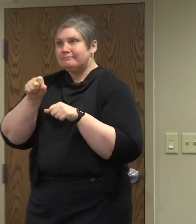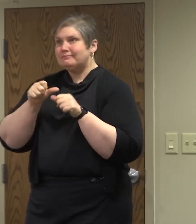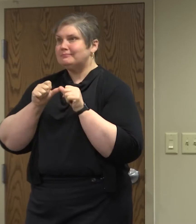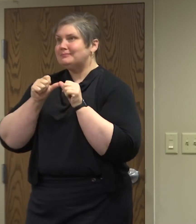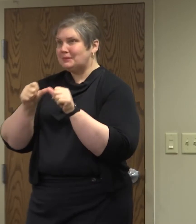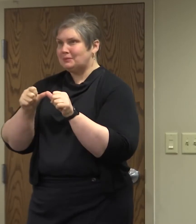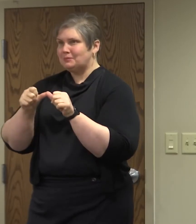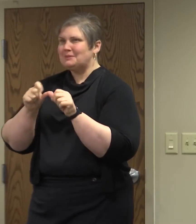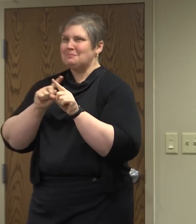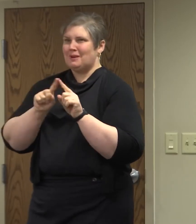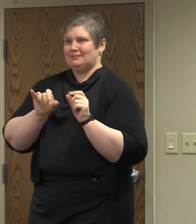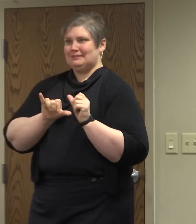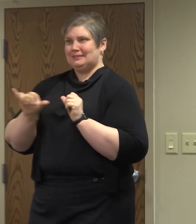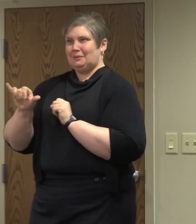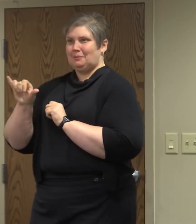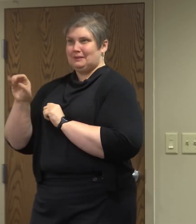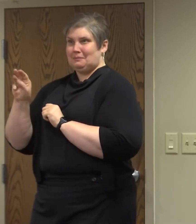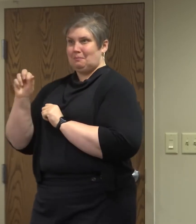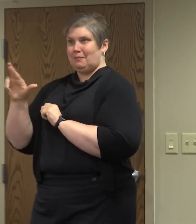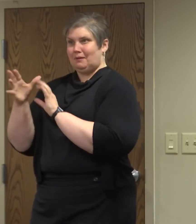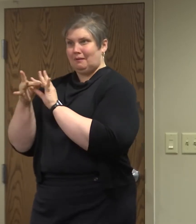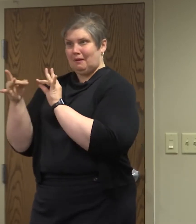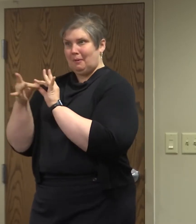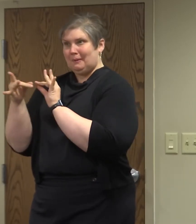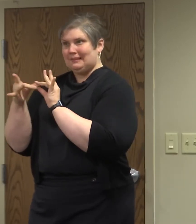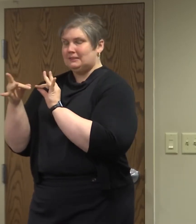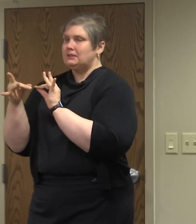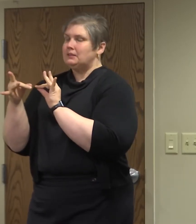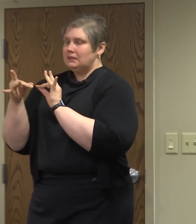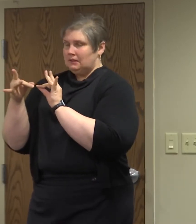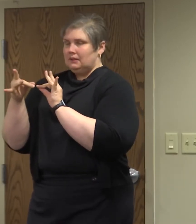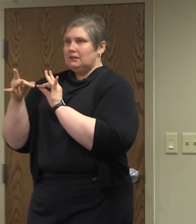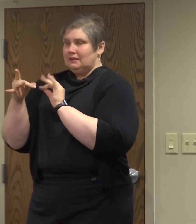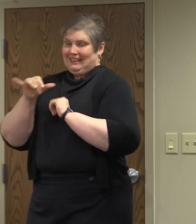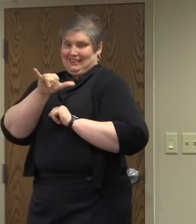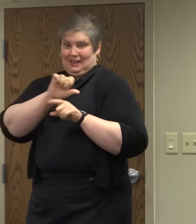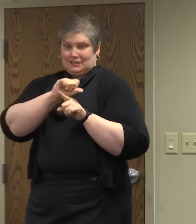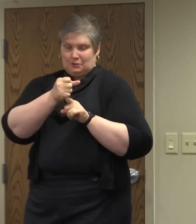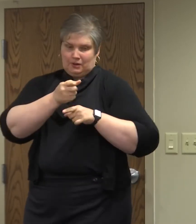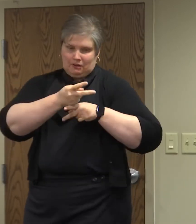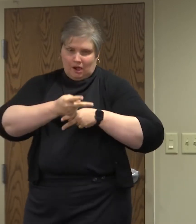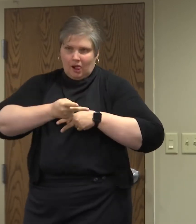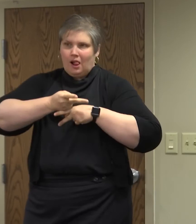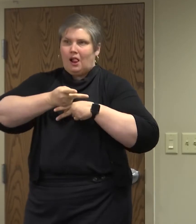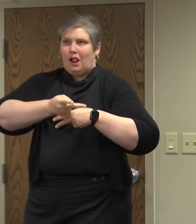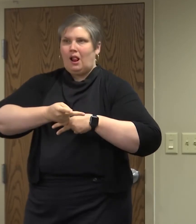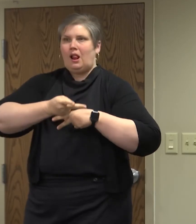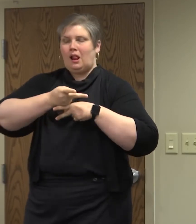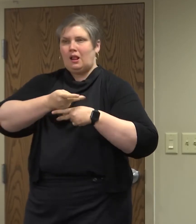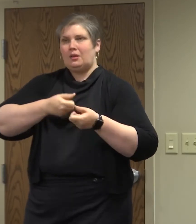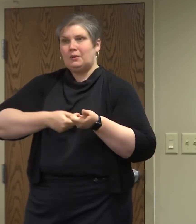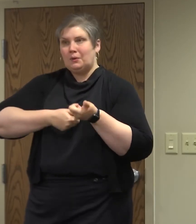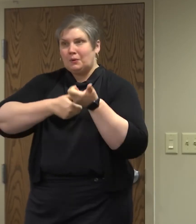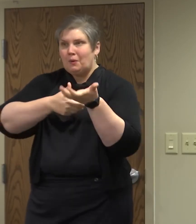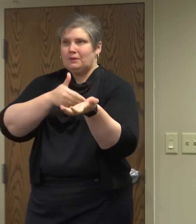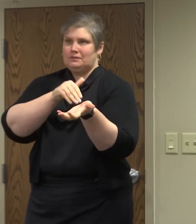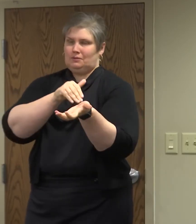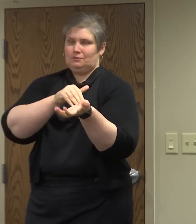the mayor said, it's beginning to have an impact and stress on the healthcare workers and the